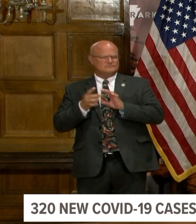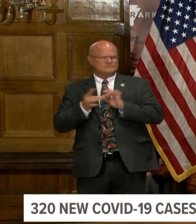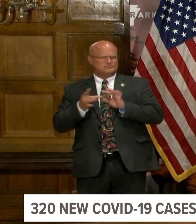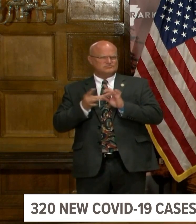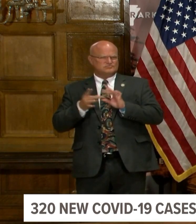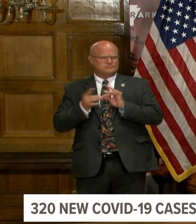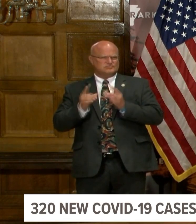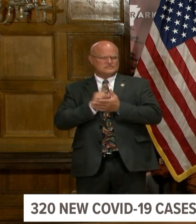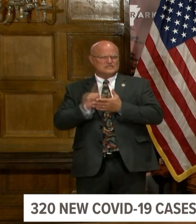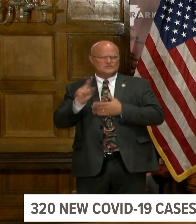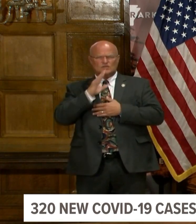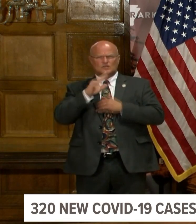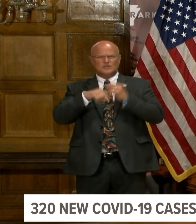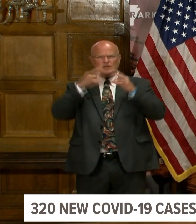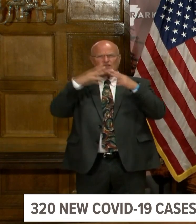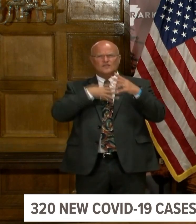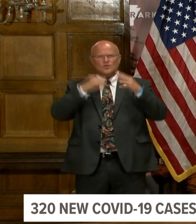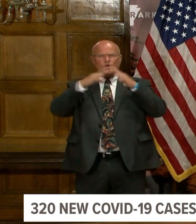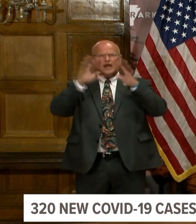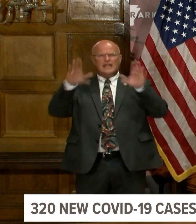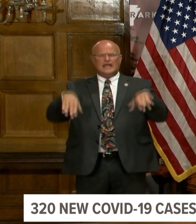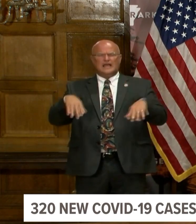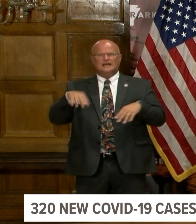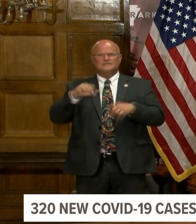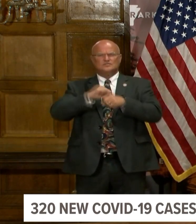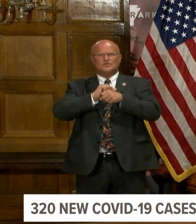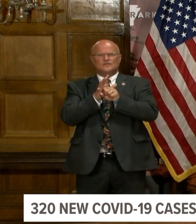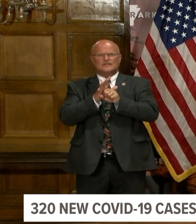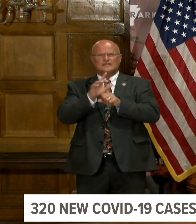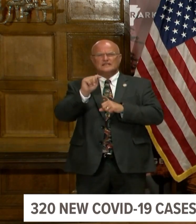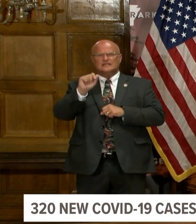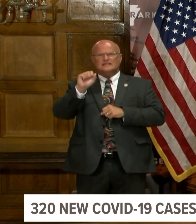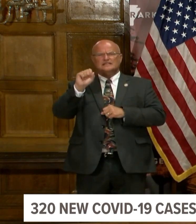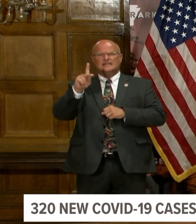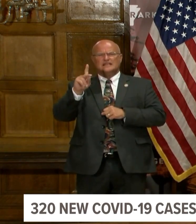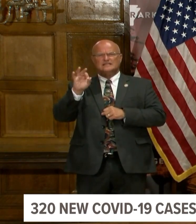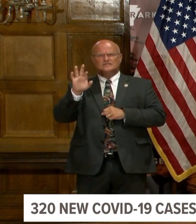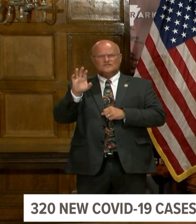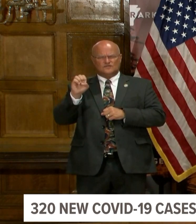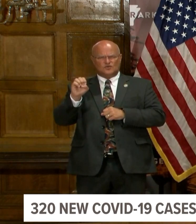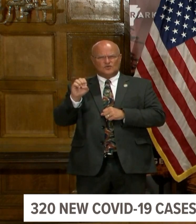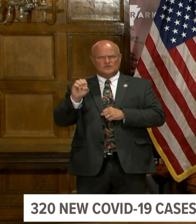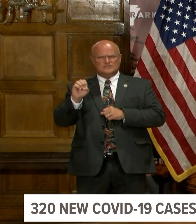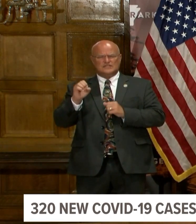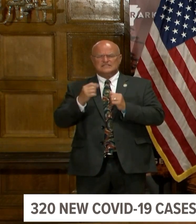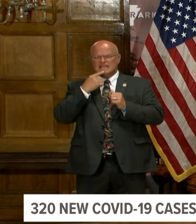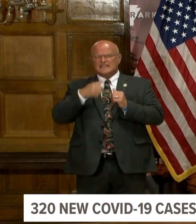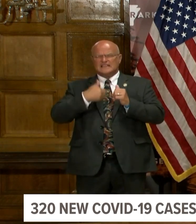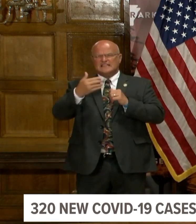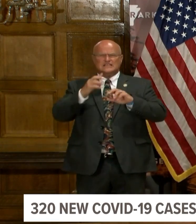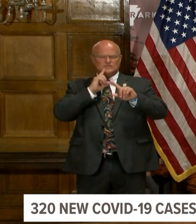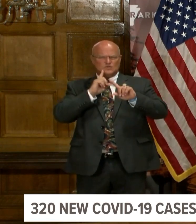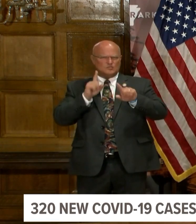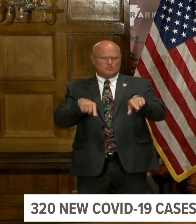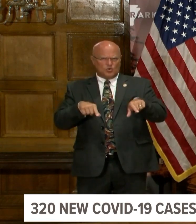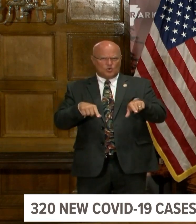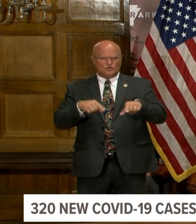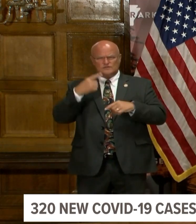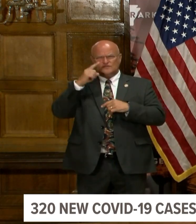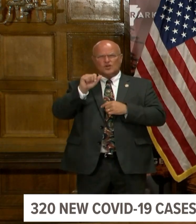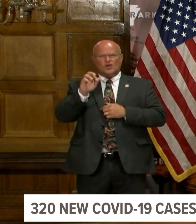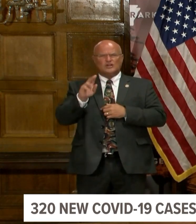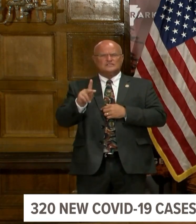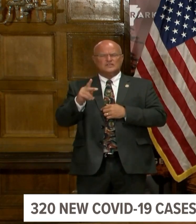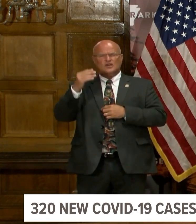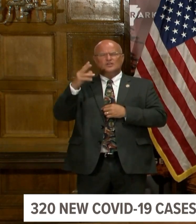week about the White House coronavirus task force and that you were expecting within the next report for